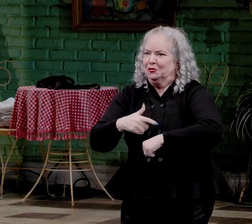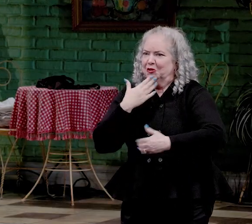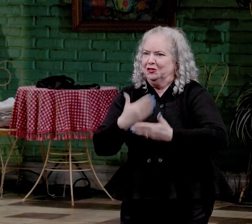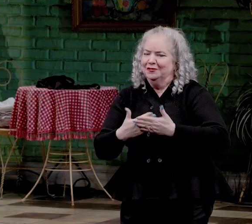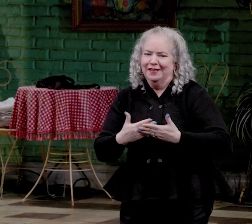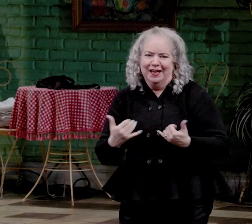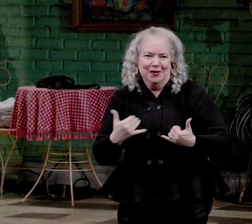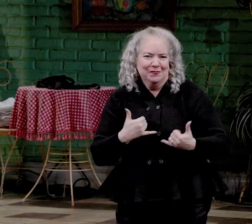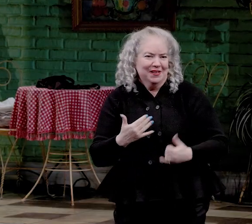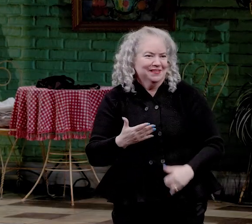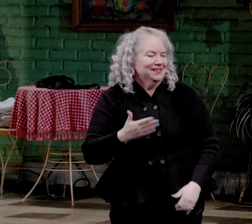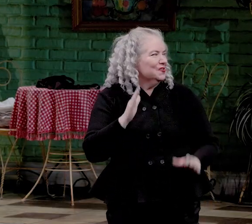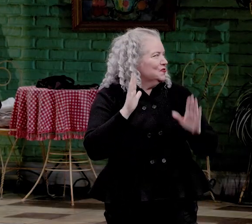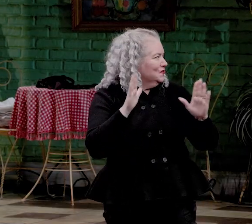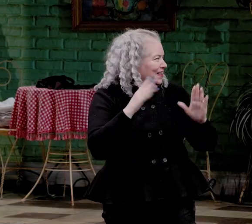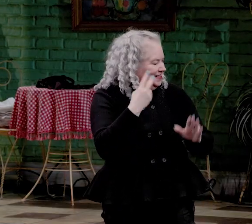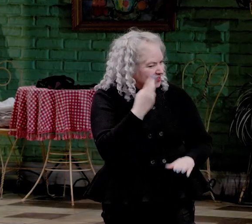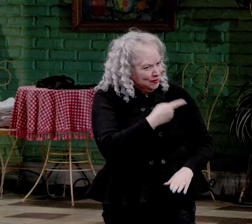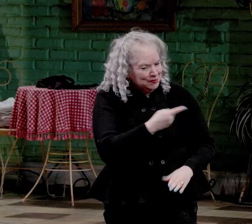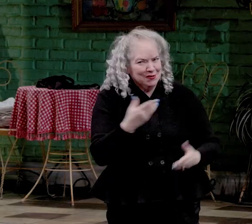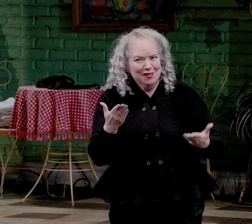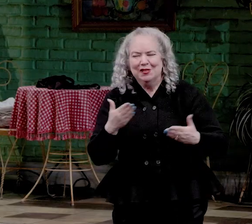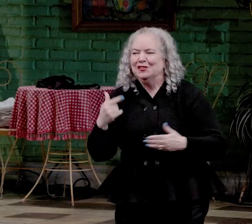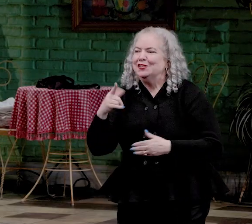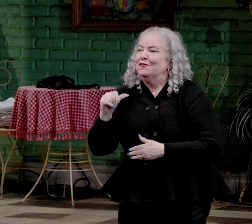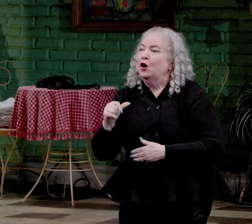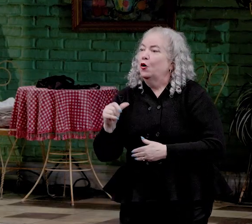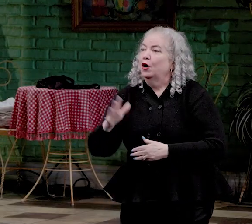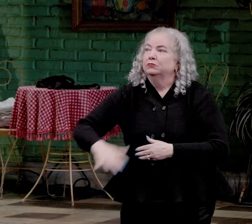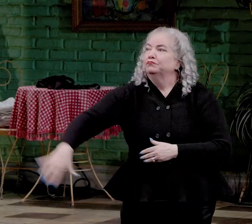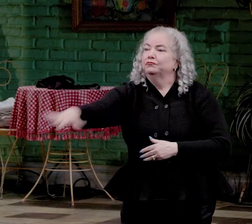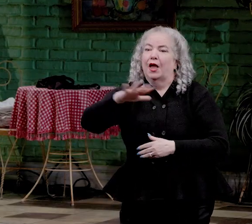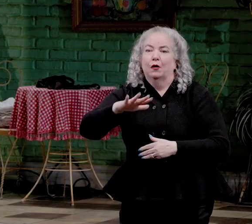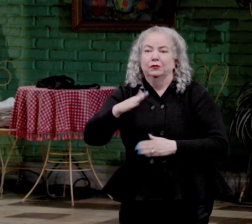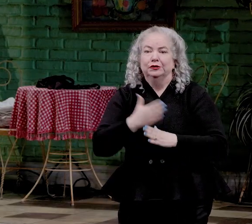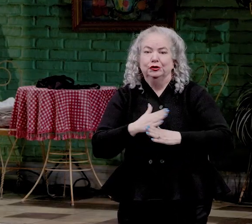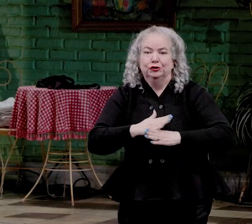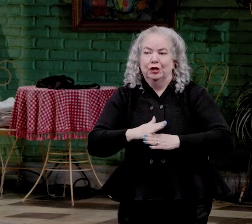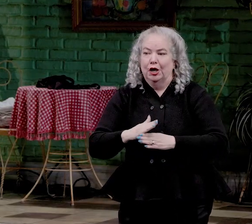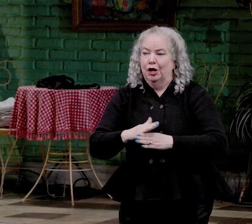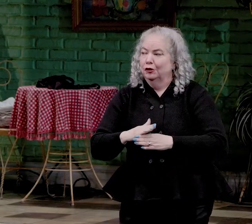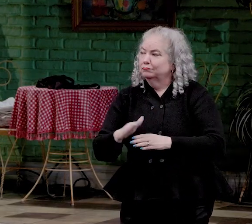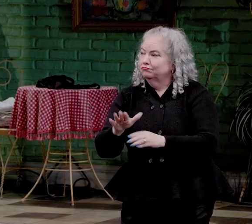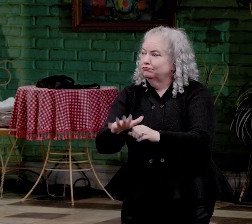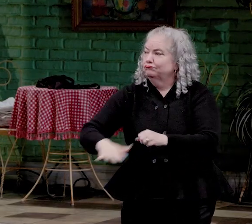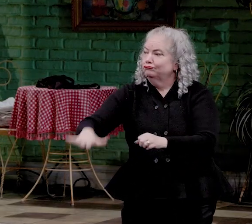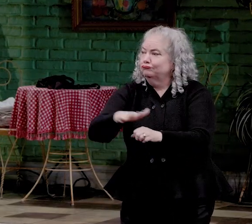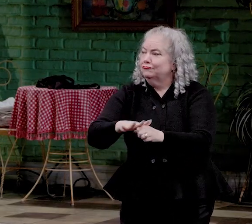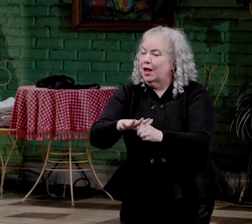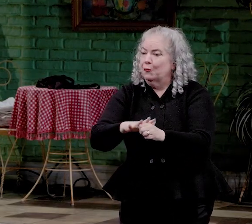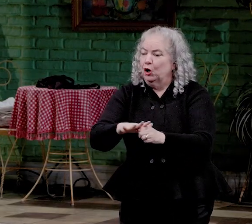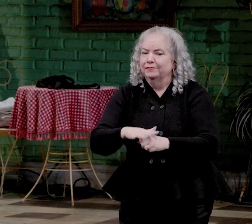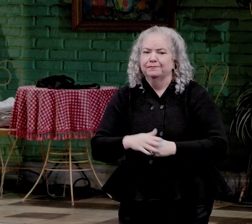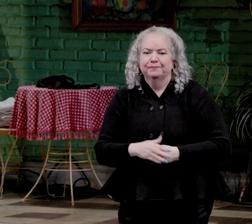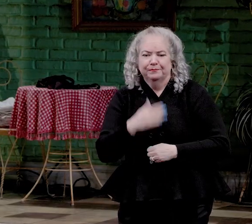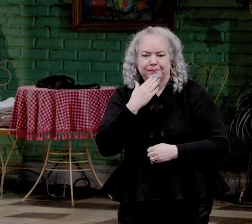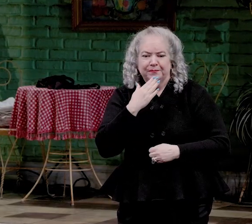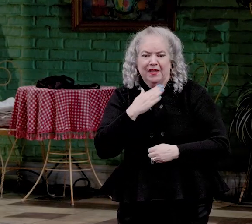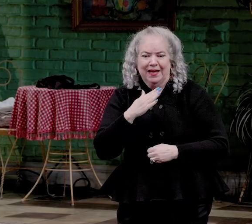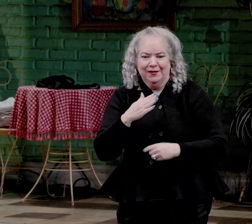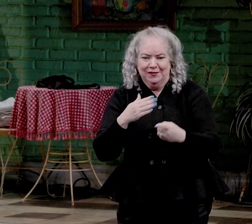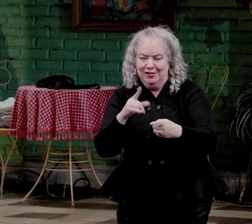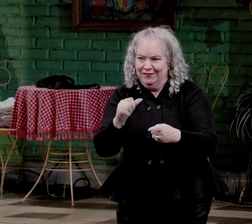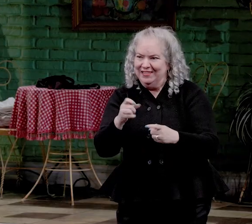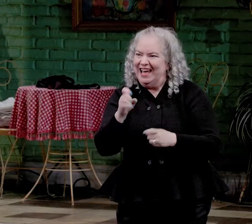always great to see you here at Geva or out and about in our shared neighborhood. I'd also like to thank Geva's artistic